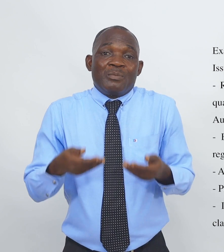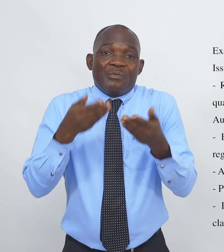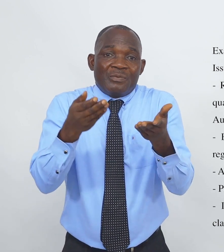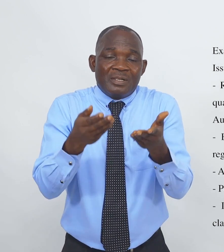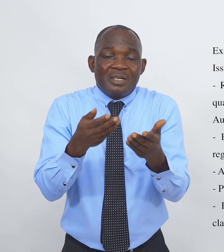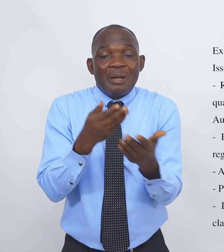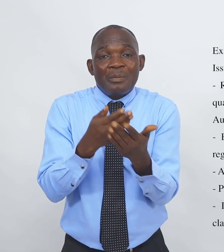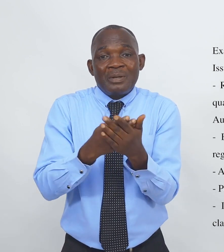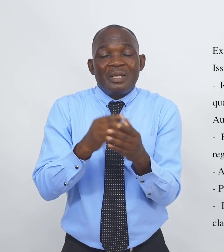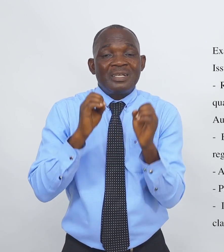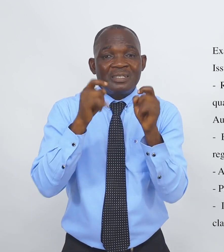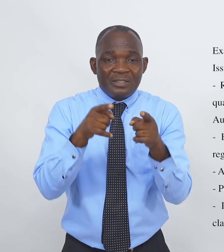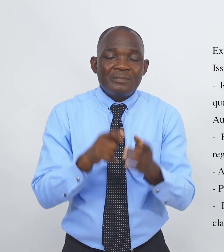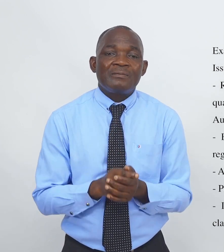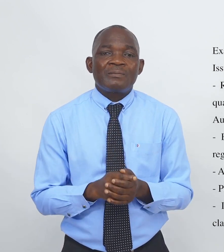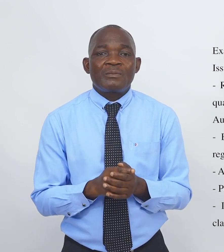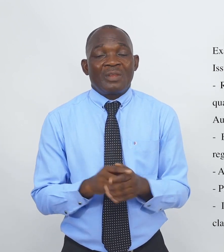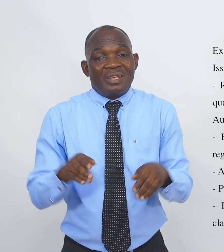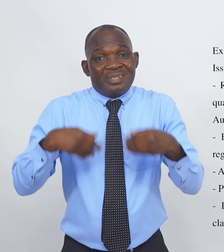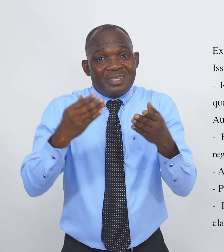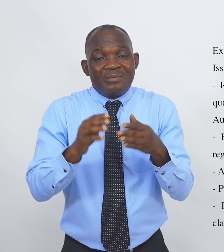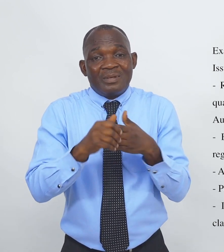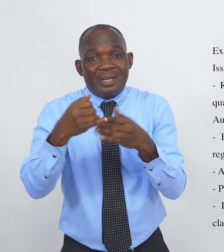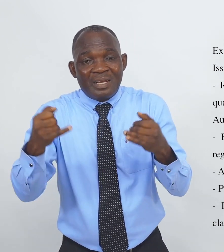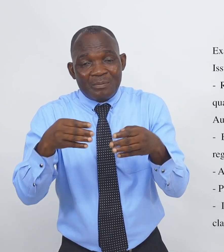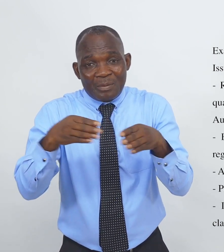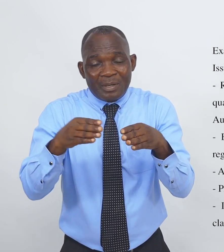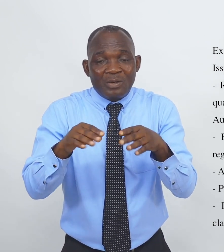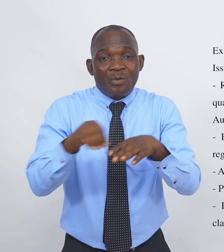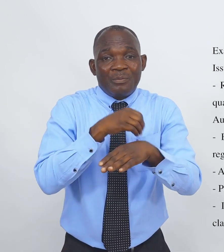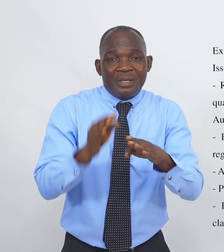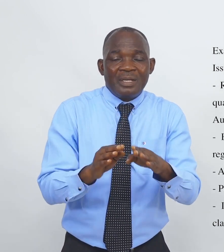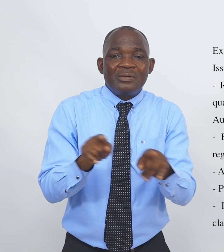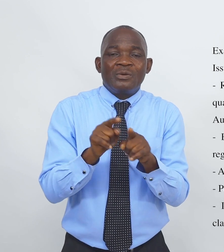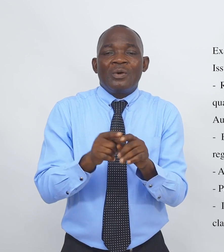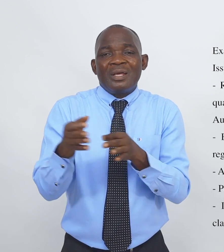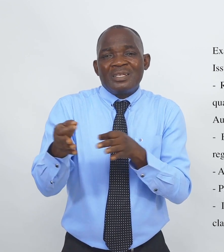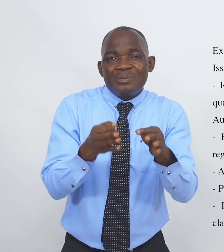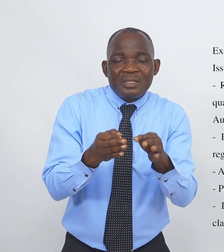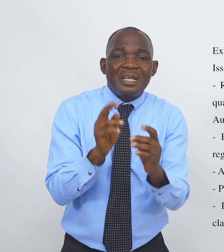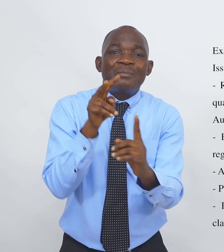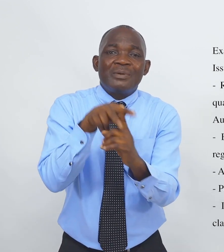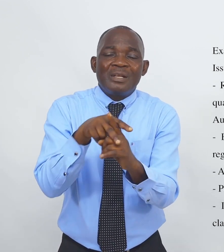capital market education, issuing guidelines to the market operators to clarify application of laws